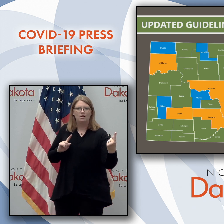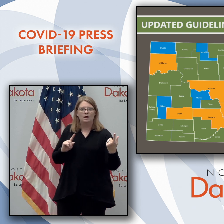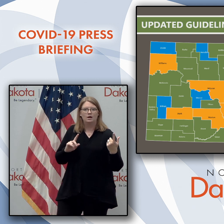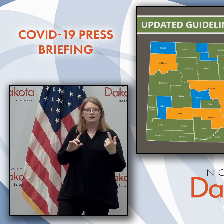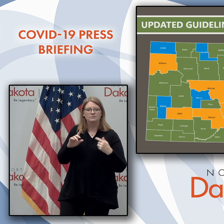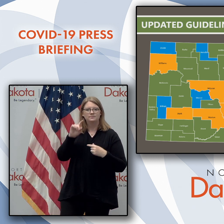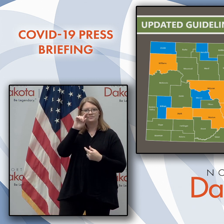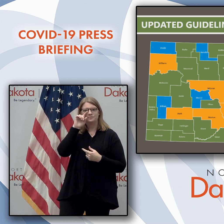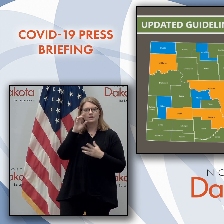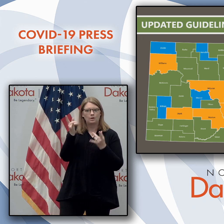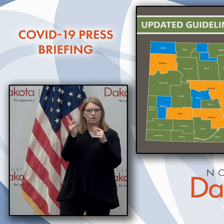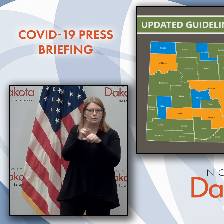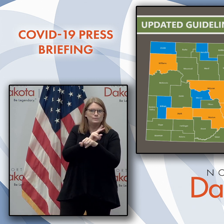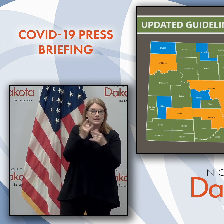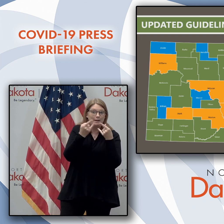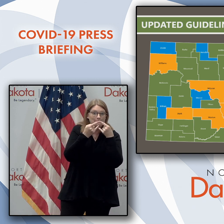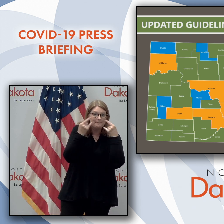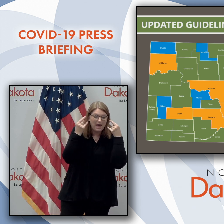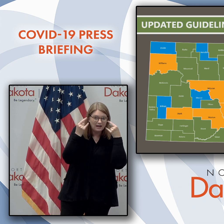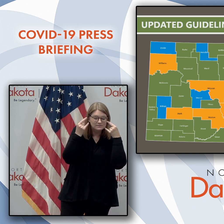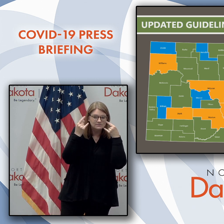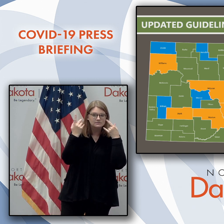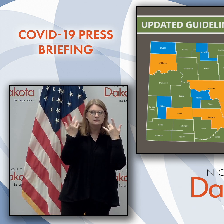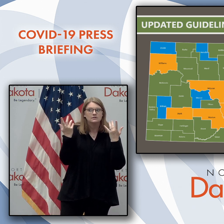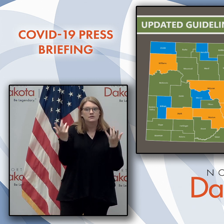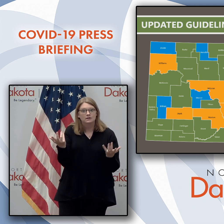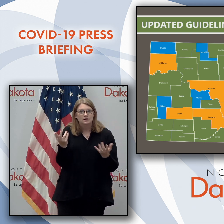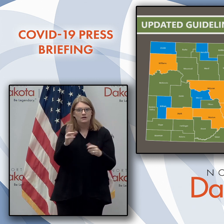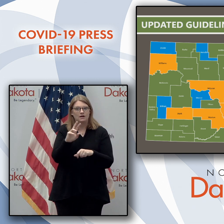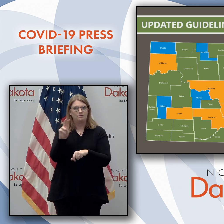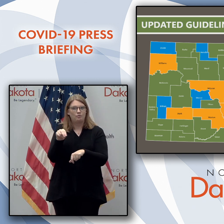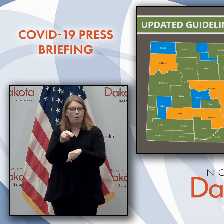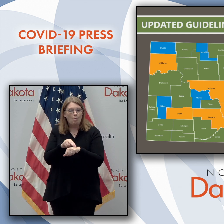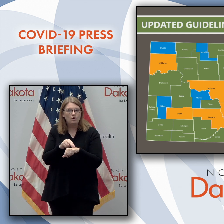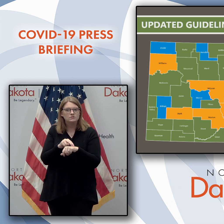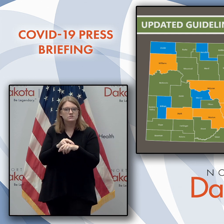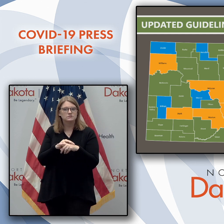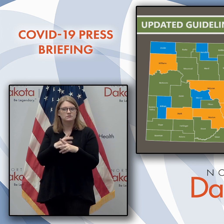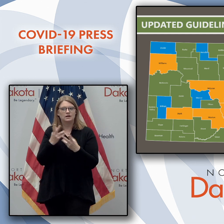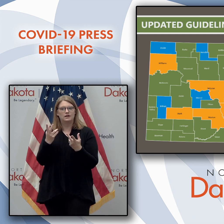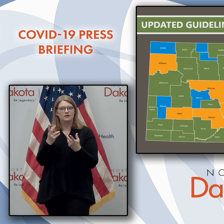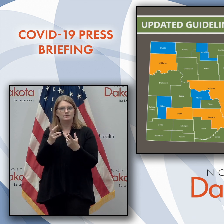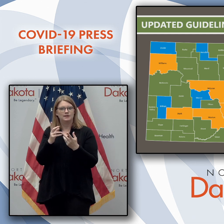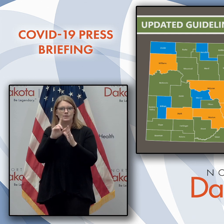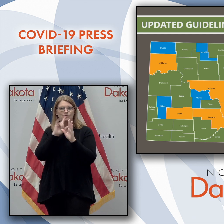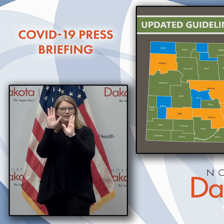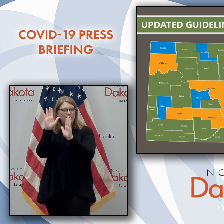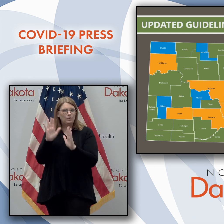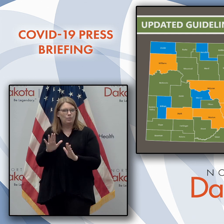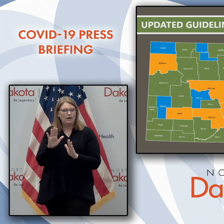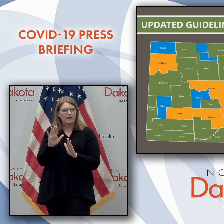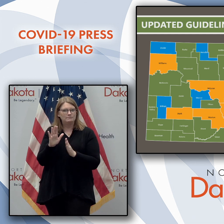able to, wearing a mask if you're not able to, and of course, you practicing great hygiene.